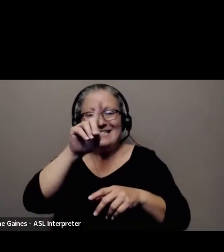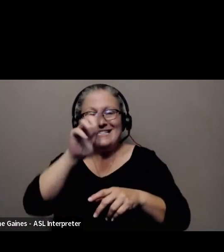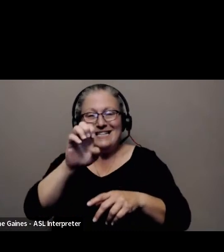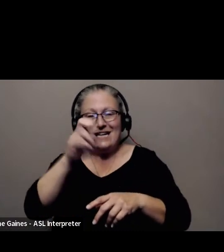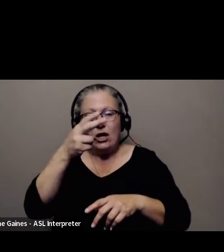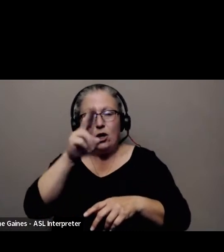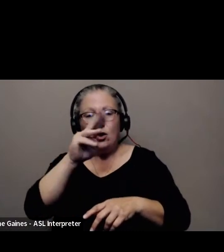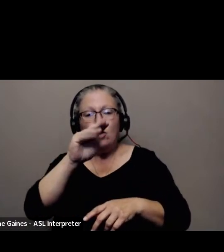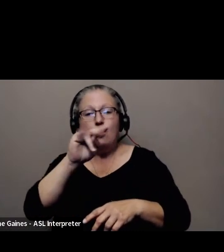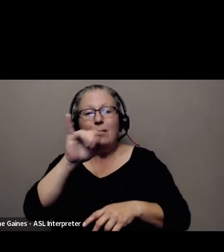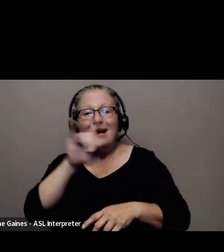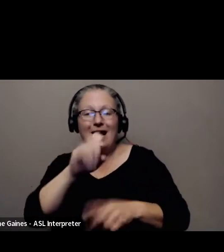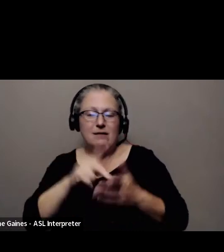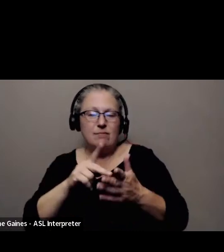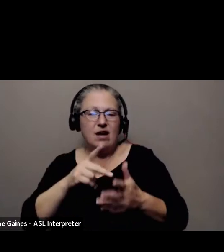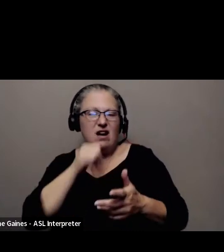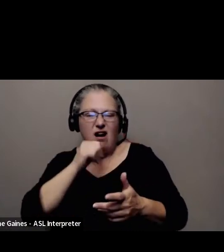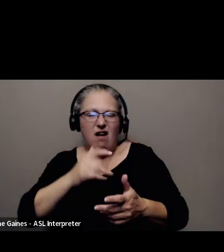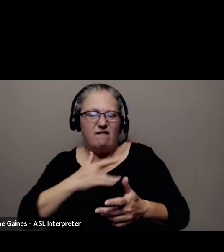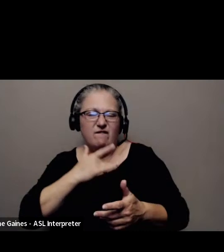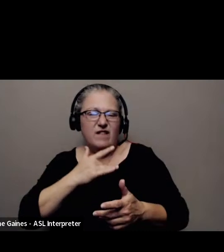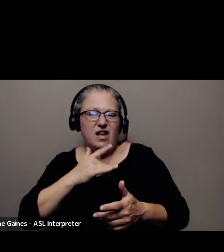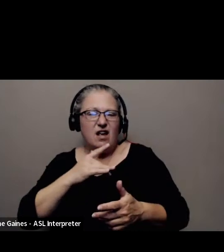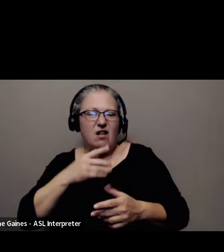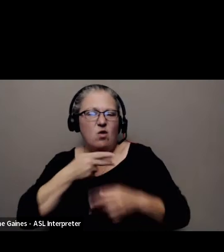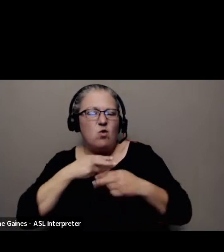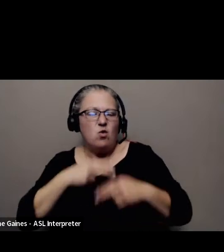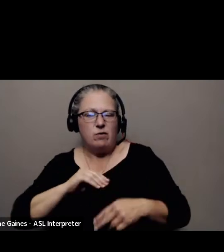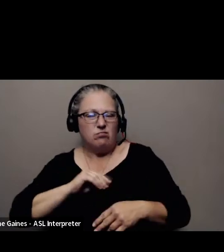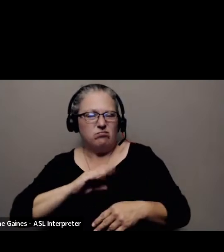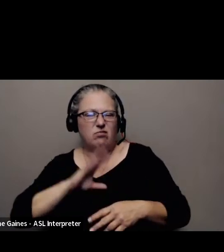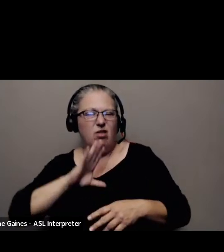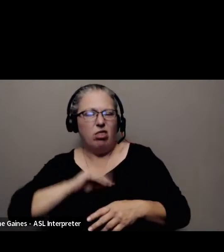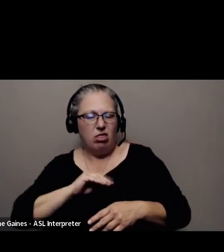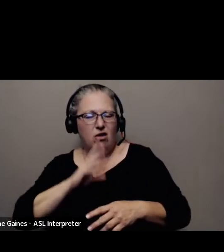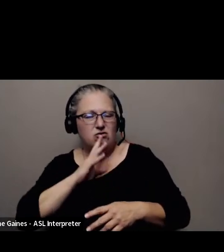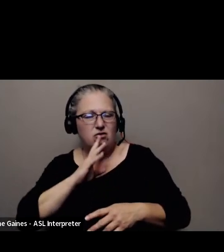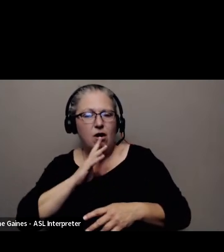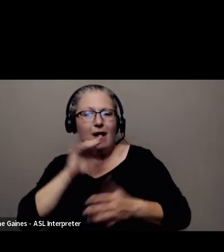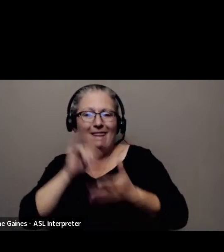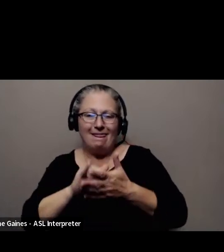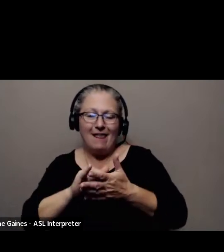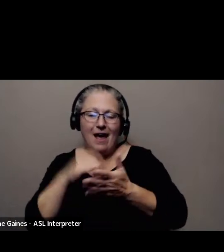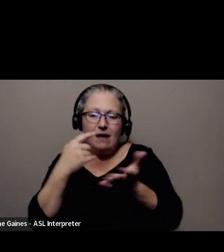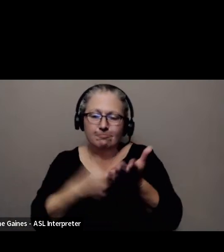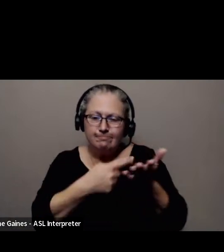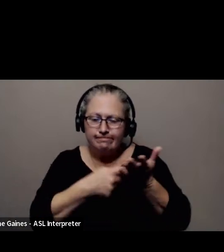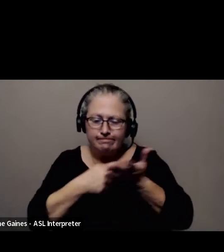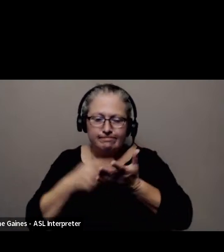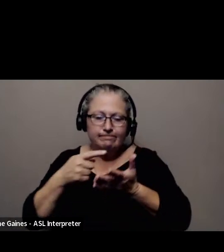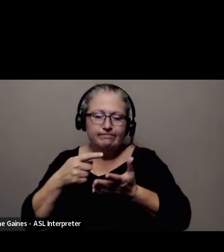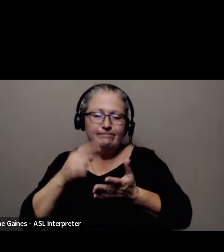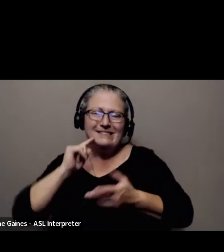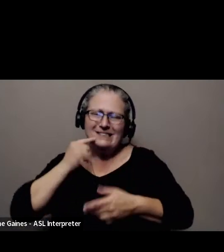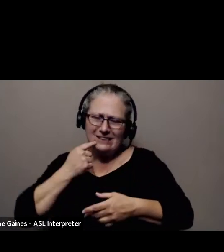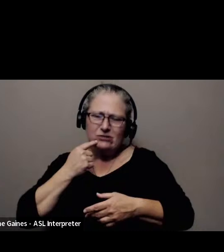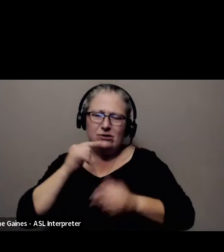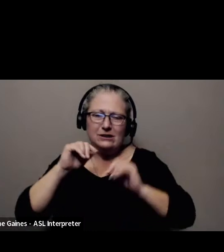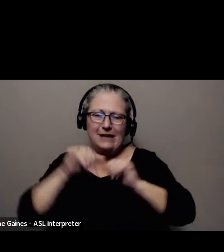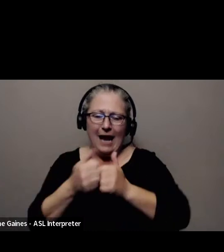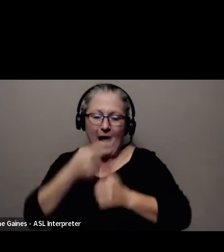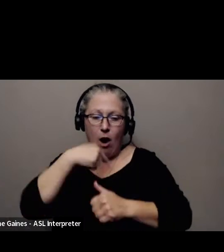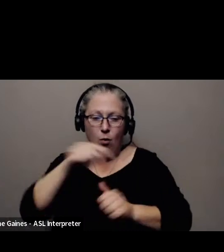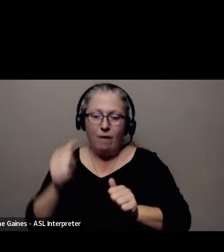dehumanizing talk, I think the dialogue and the seriousness of how